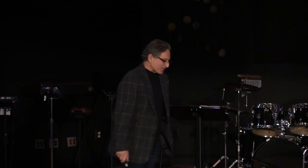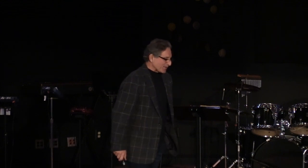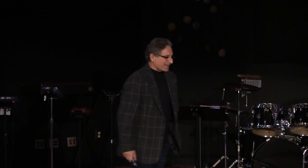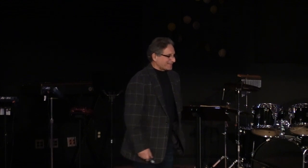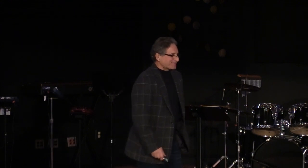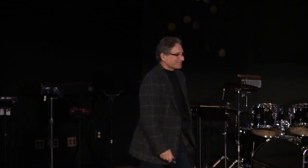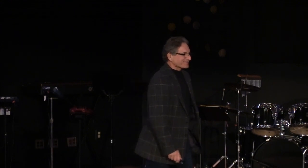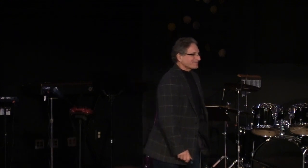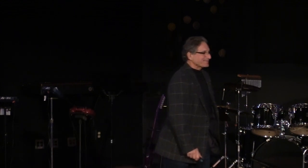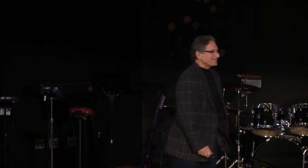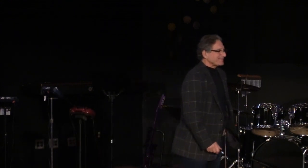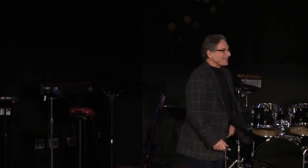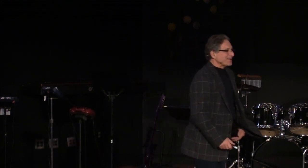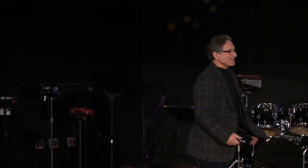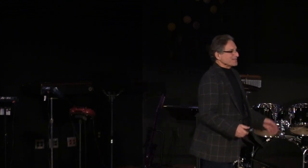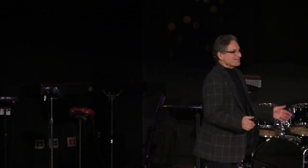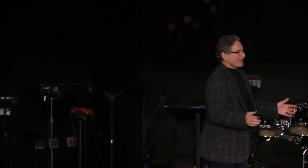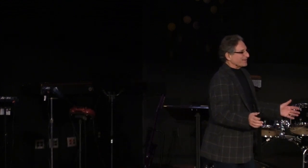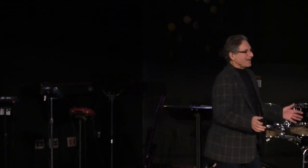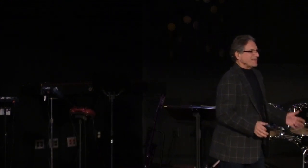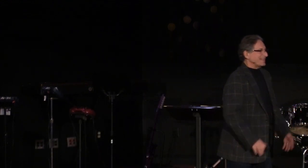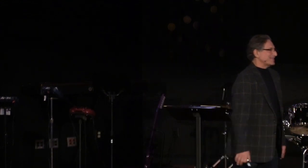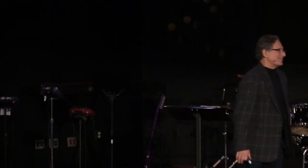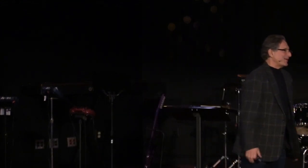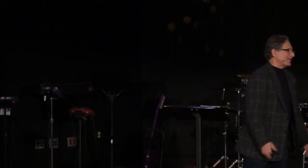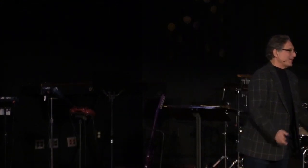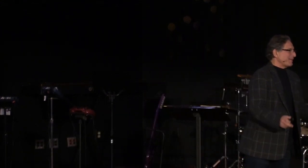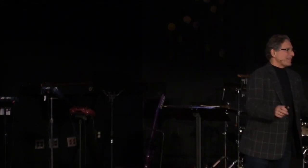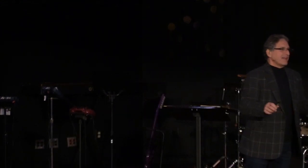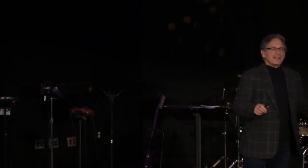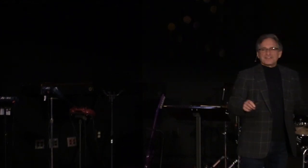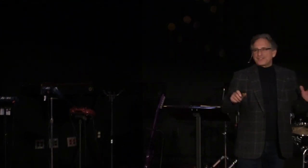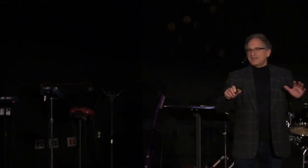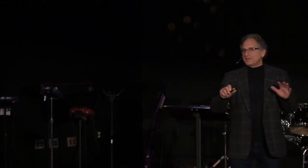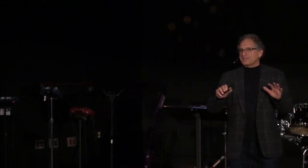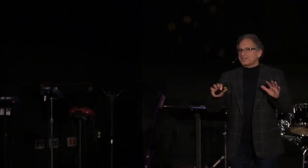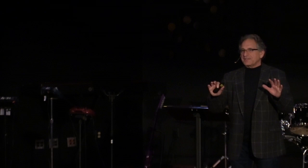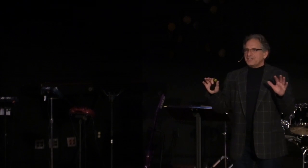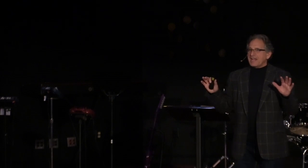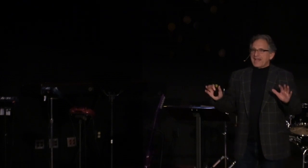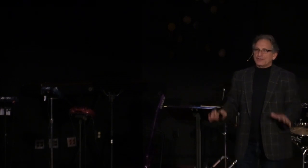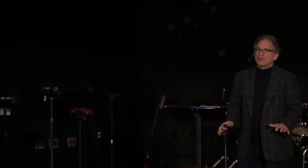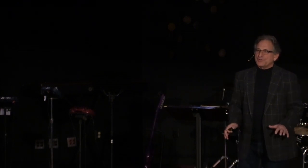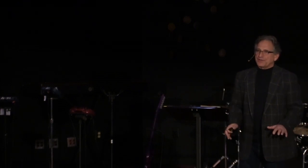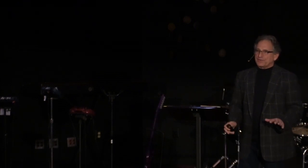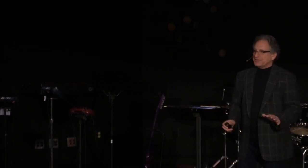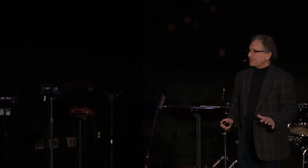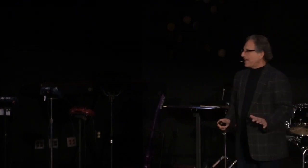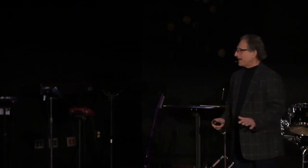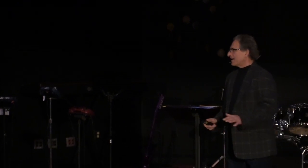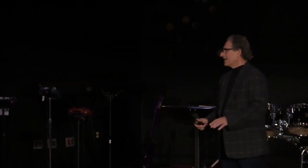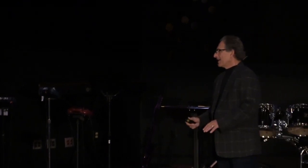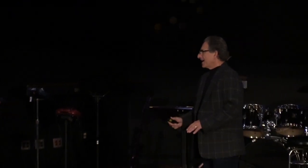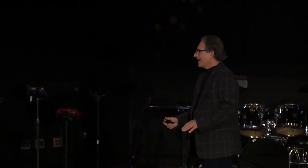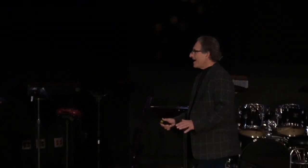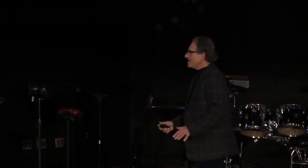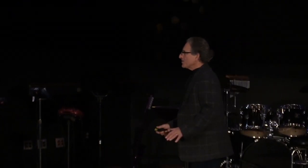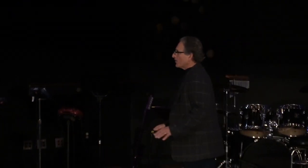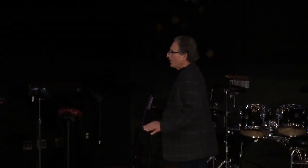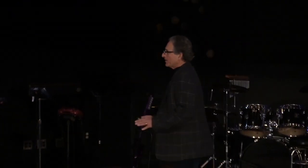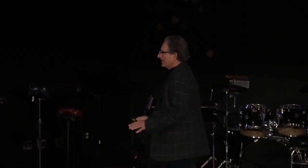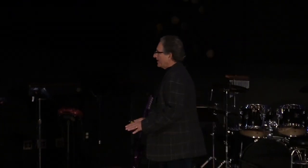So let me tell you a story. There was this mother. I mean, this mother, she had two children. She had